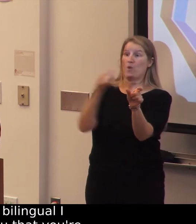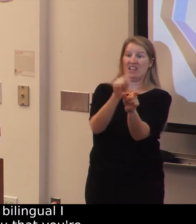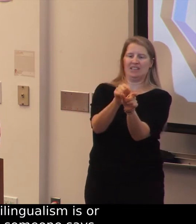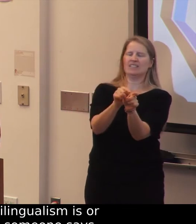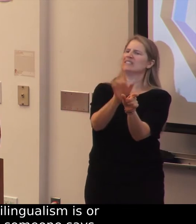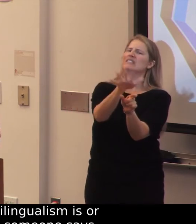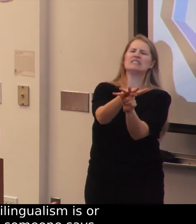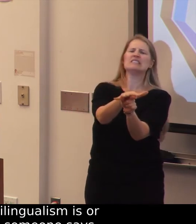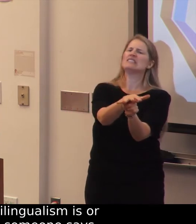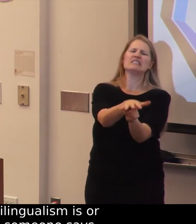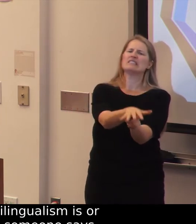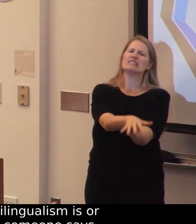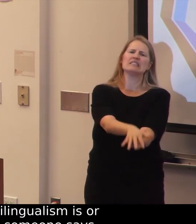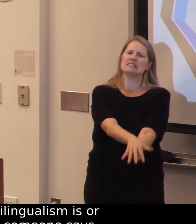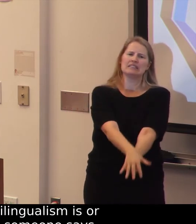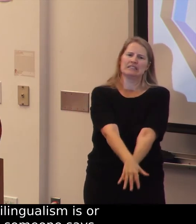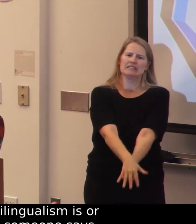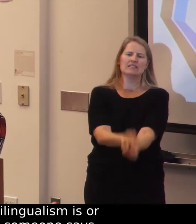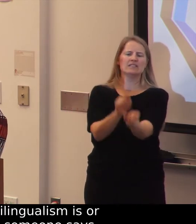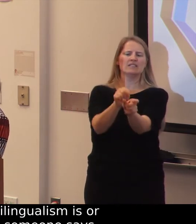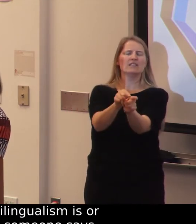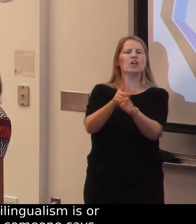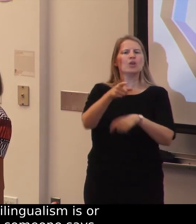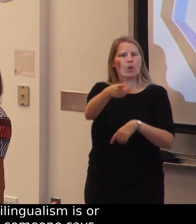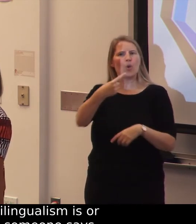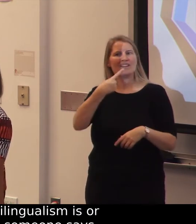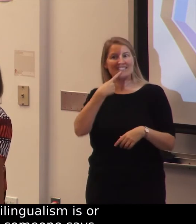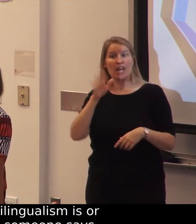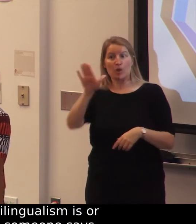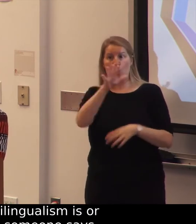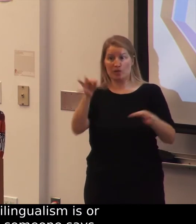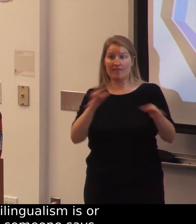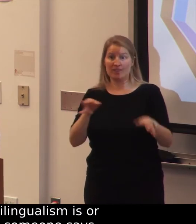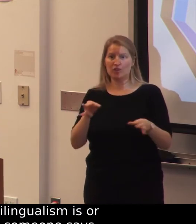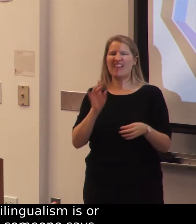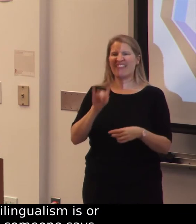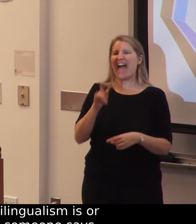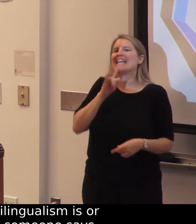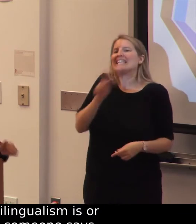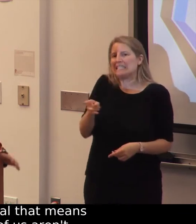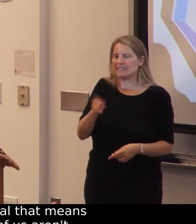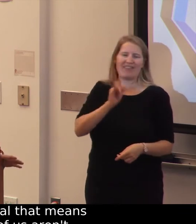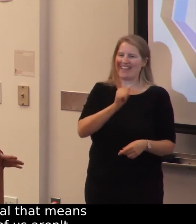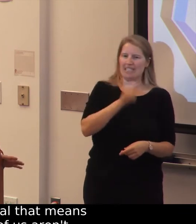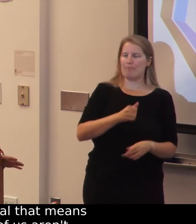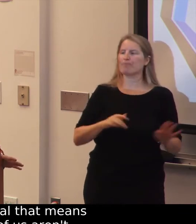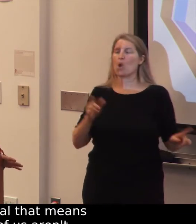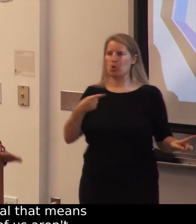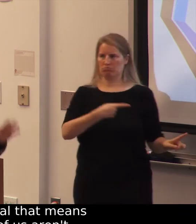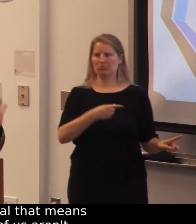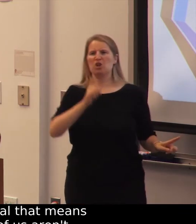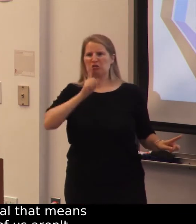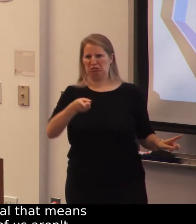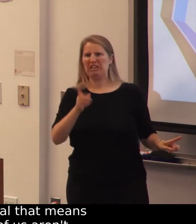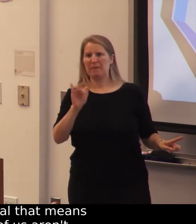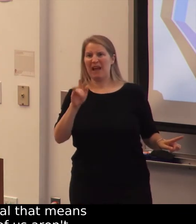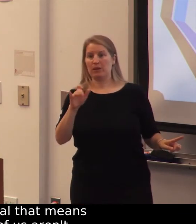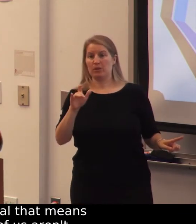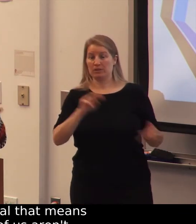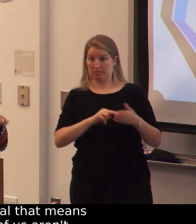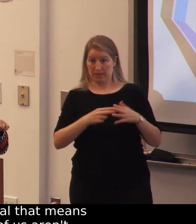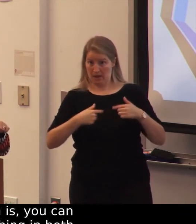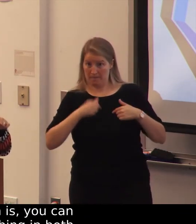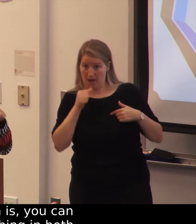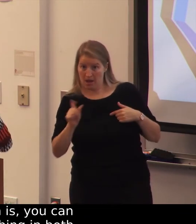actually saying something about what bilingualism is or is not, right? When someone says, well, you know, she's a real bilingual, that means the rest of us aren't,